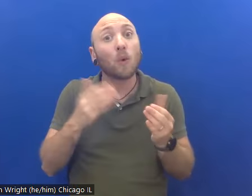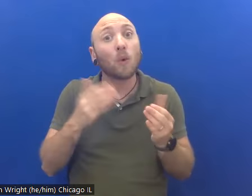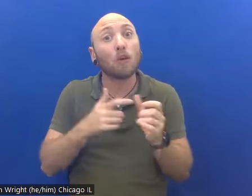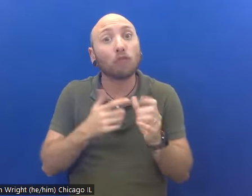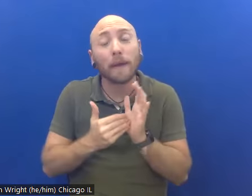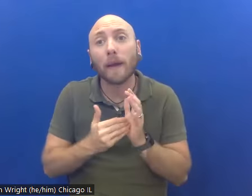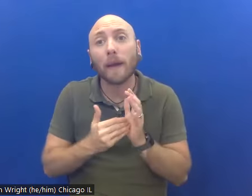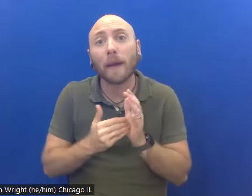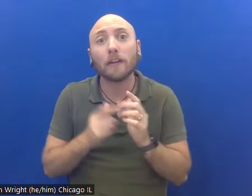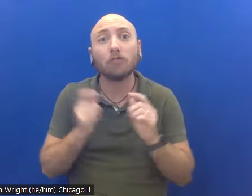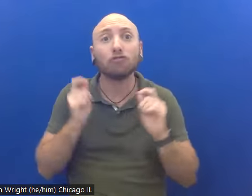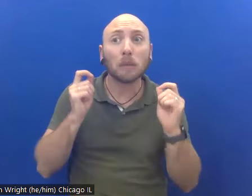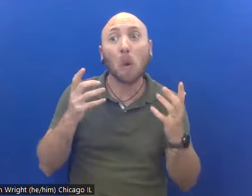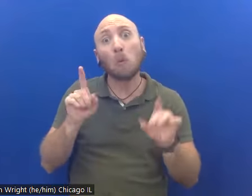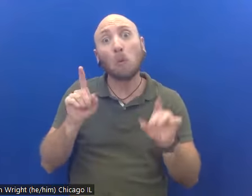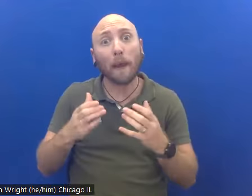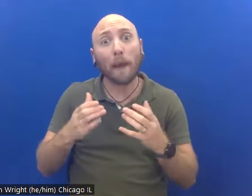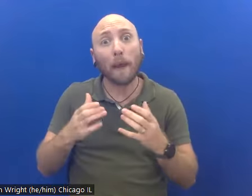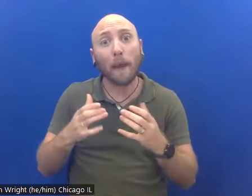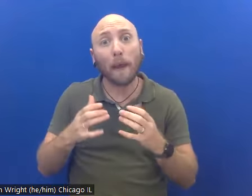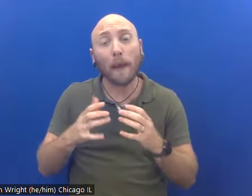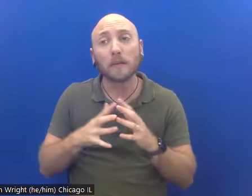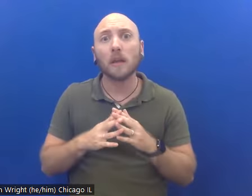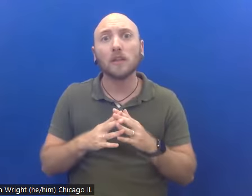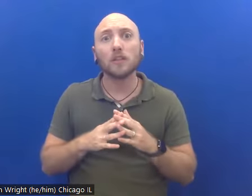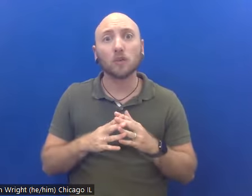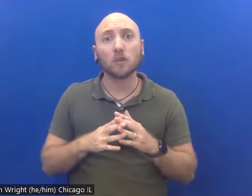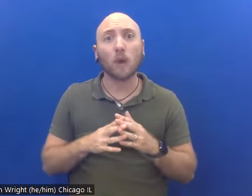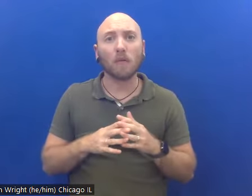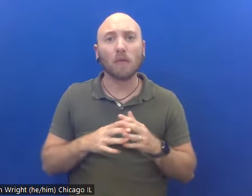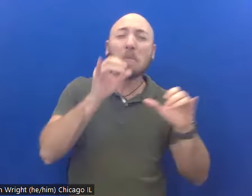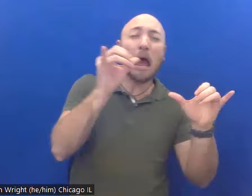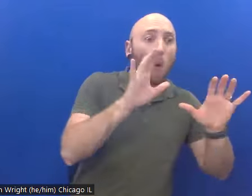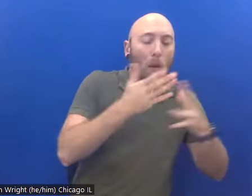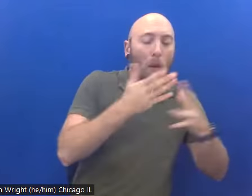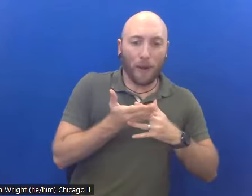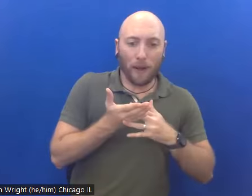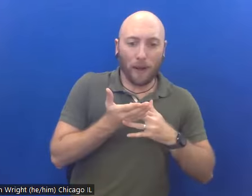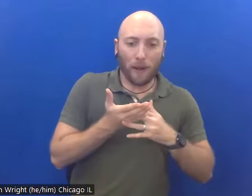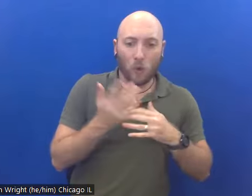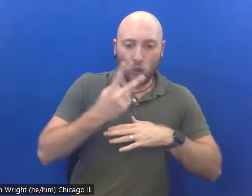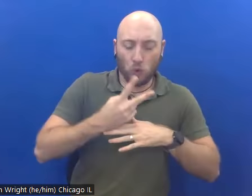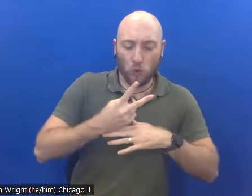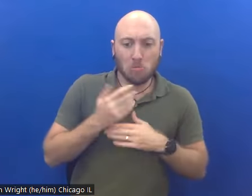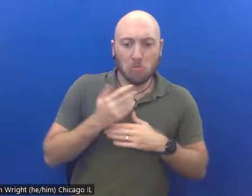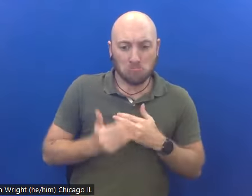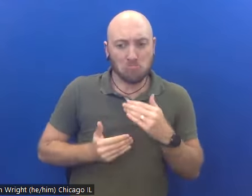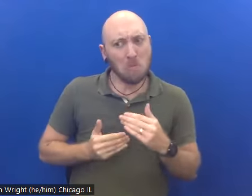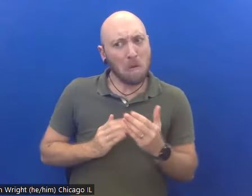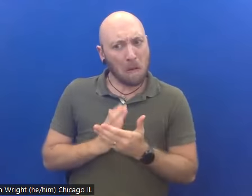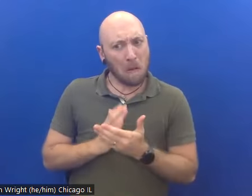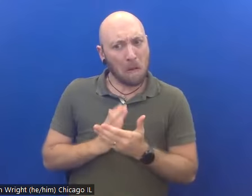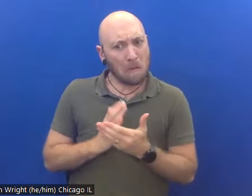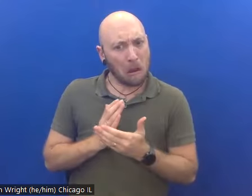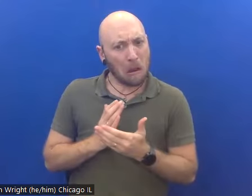class. I'd start my life back up again. And then I'd be like, okay, things are doing okay now. Let me add alcohol back into the